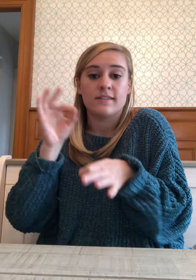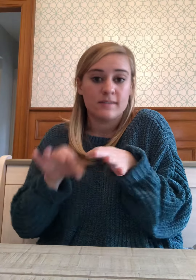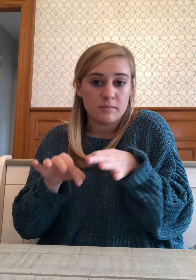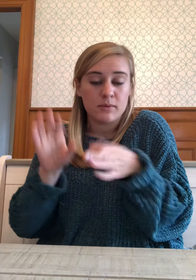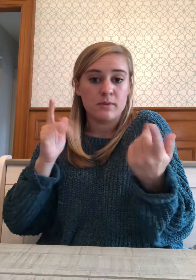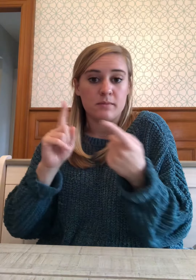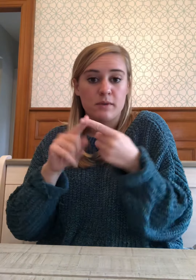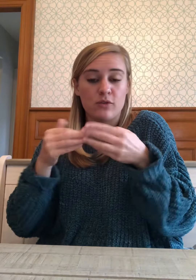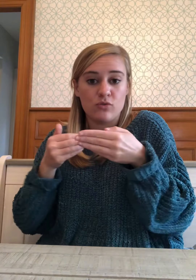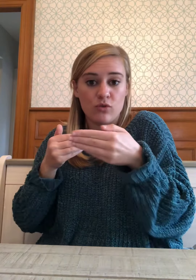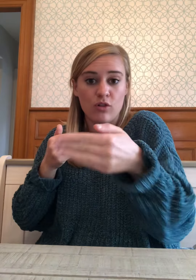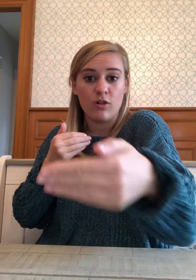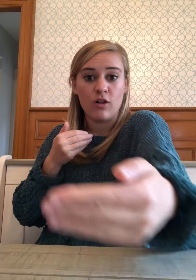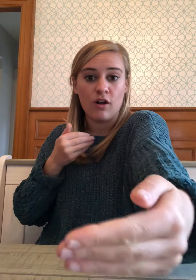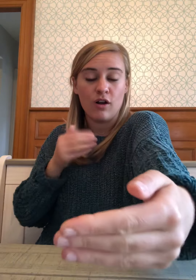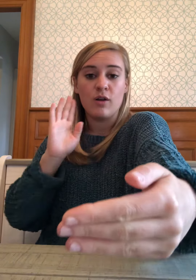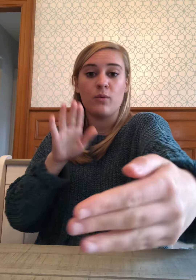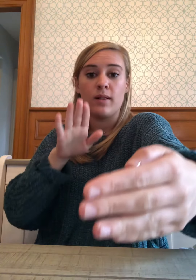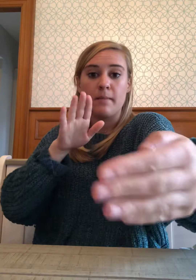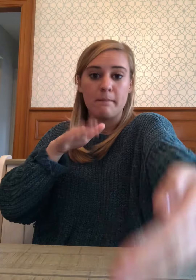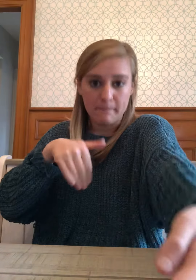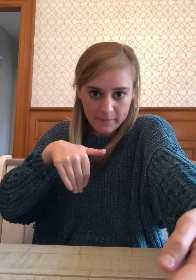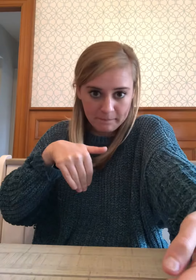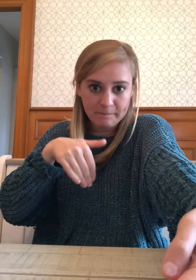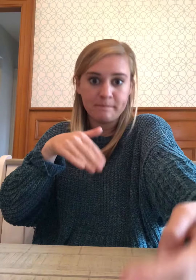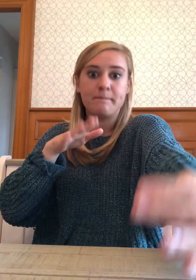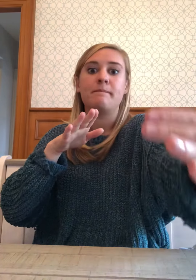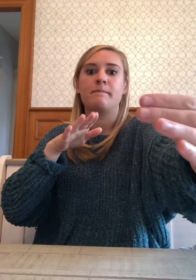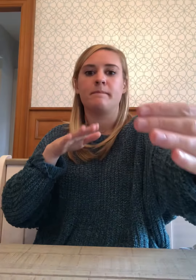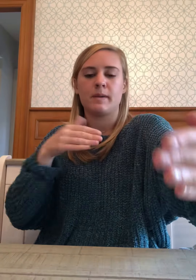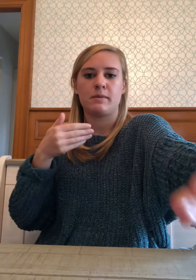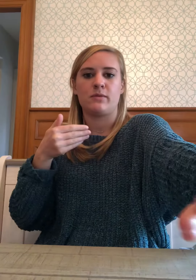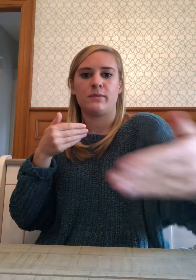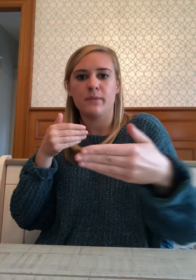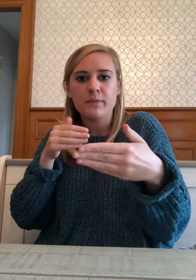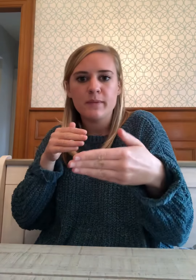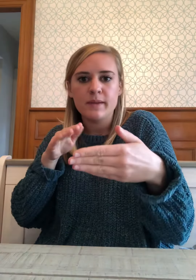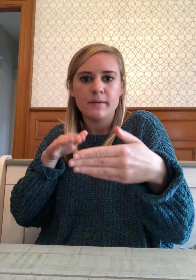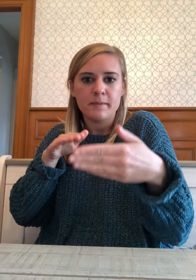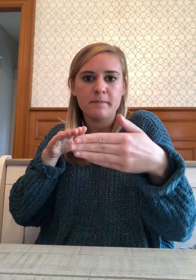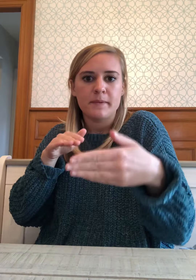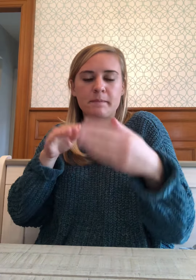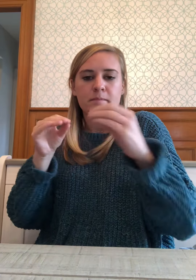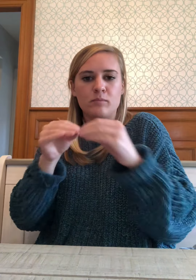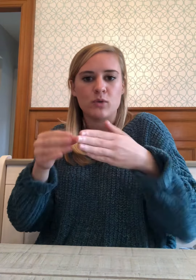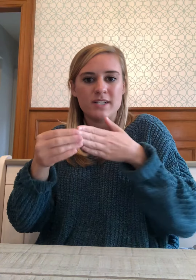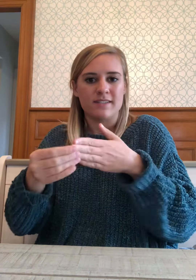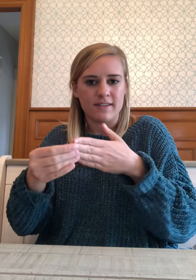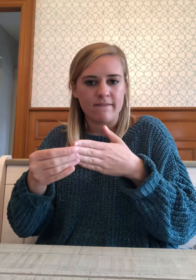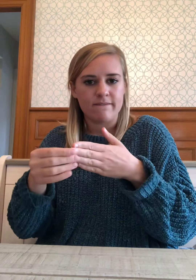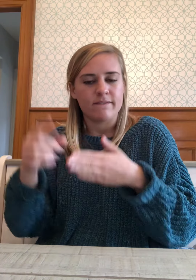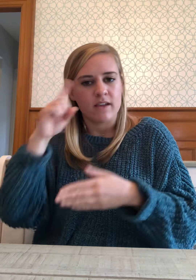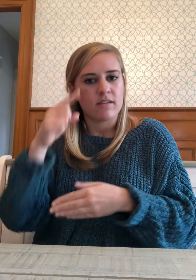it, it's going to bend more. The cross-sectional area. I think you can see from some wire bending that